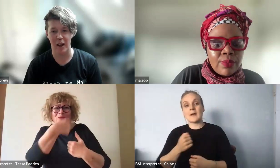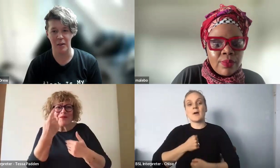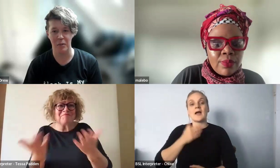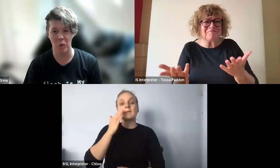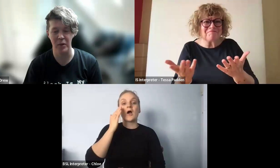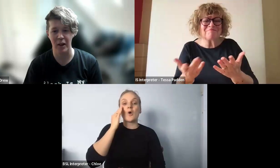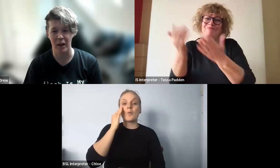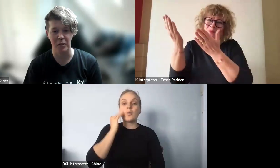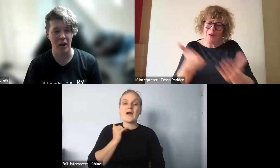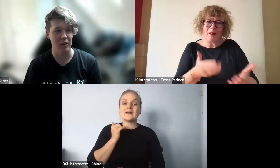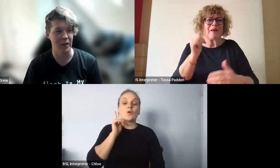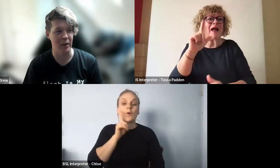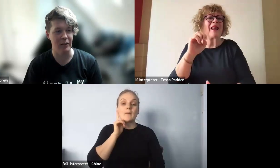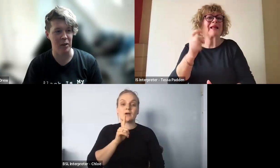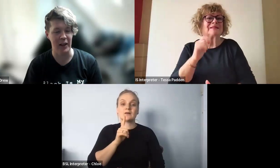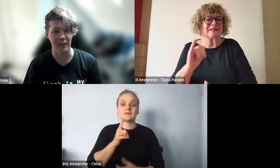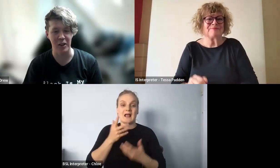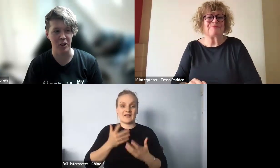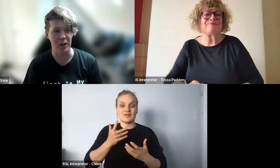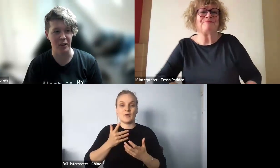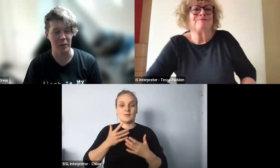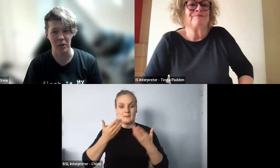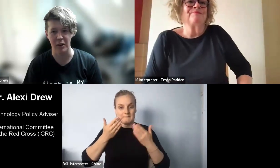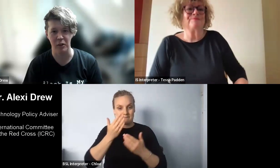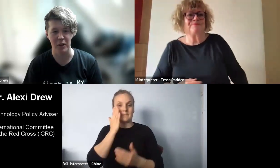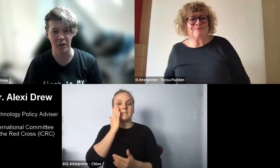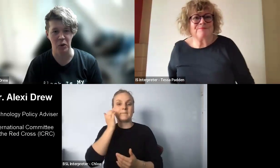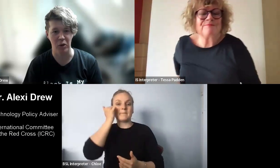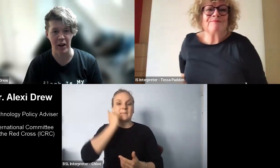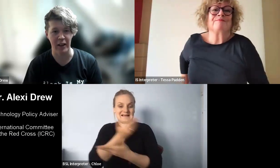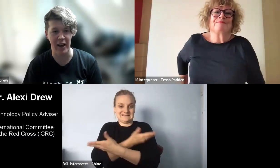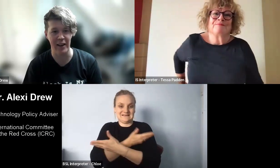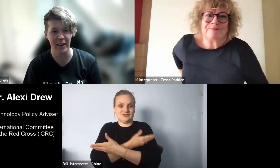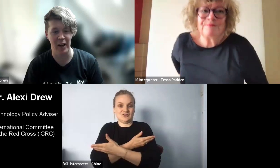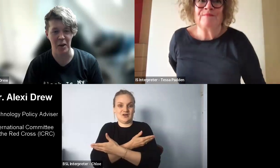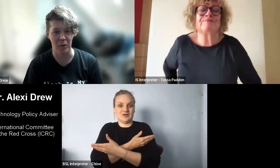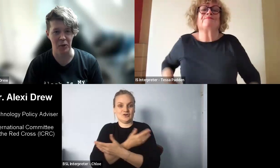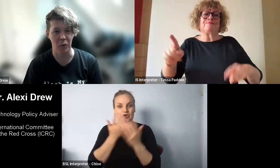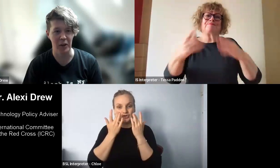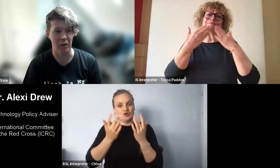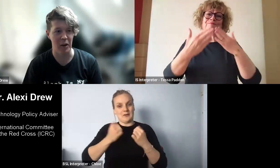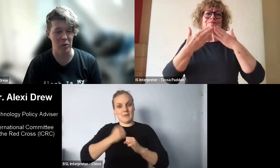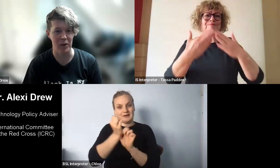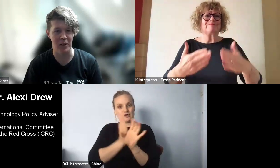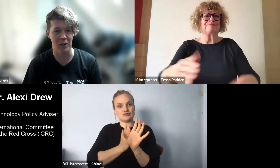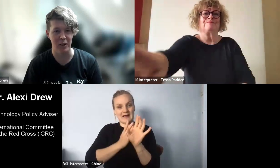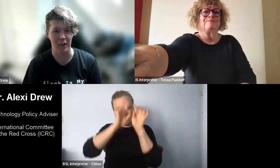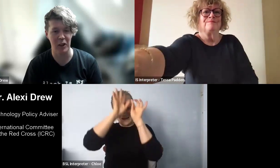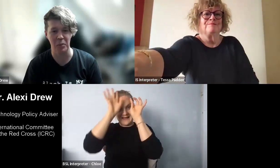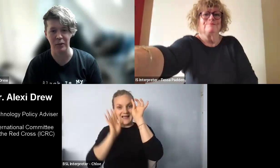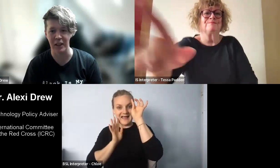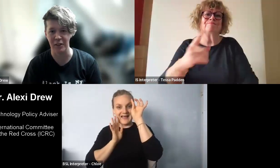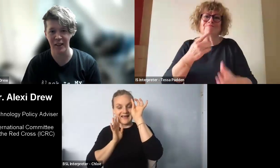white woman. I'm currently wearing a very black t-shirt, which sets off my somewhat greying hair. It wasn't always grey, I promise. It's